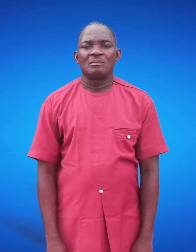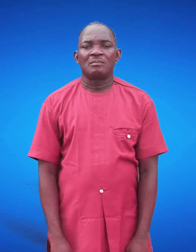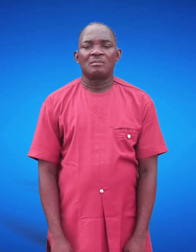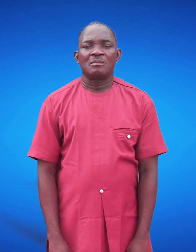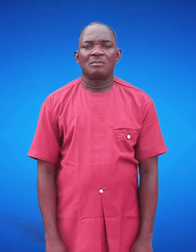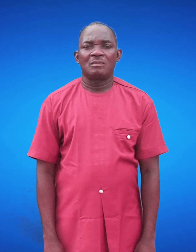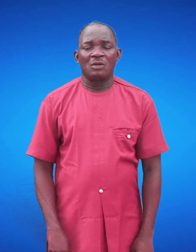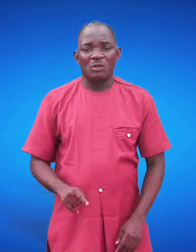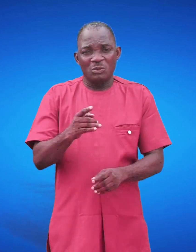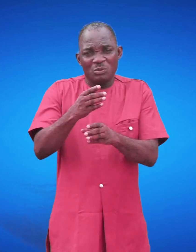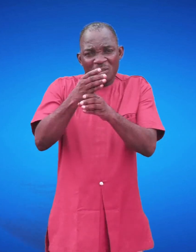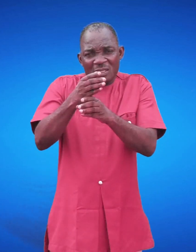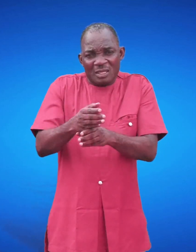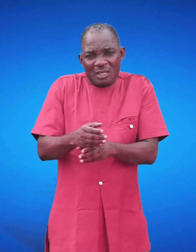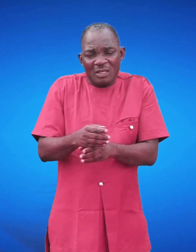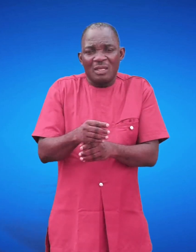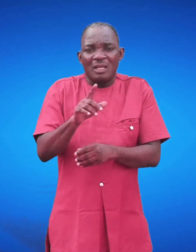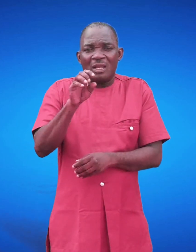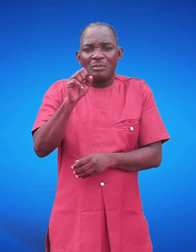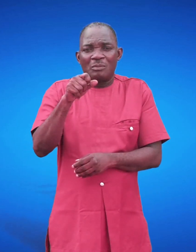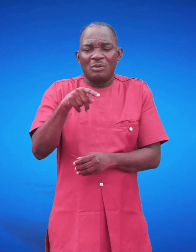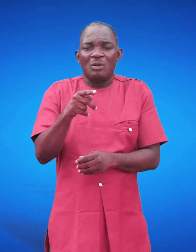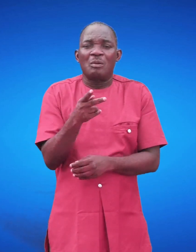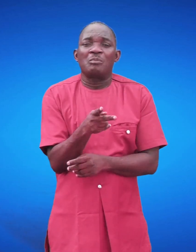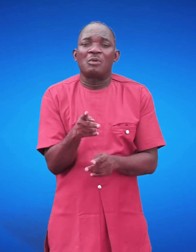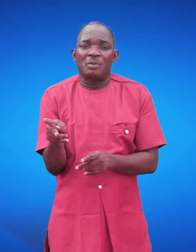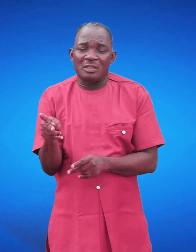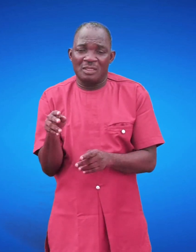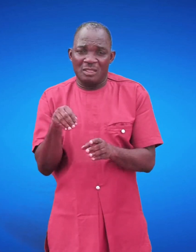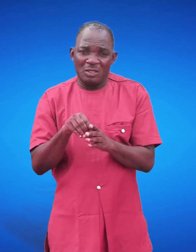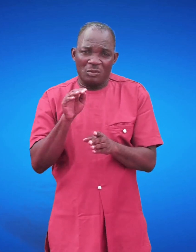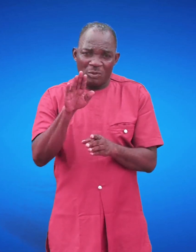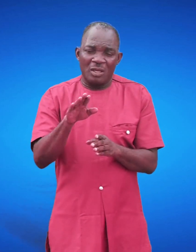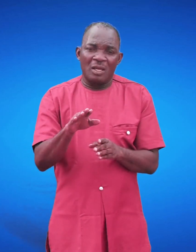Taking care of LEAP property in your possession.